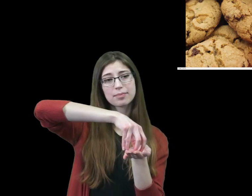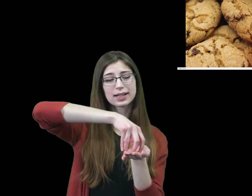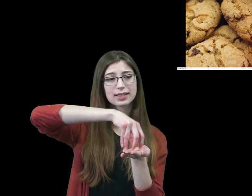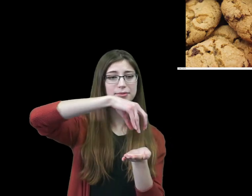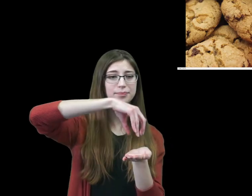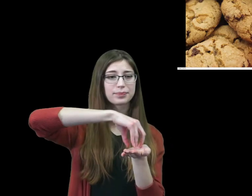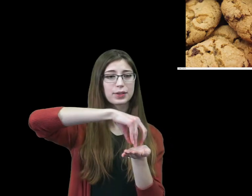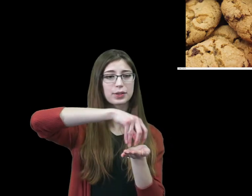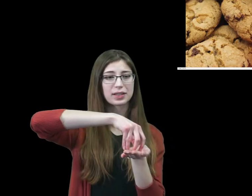down. Cookie.